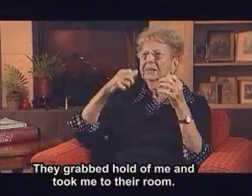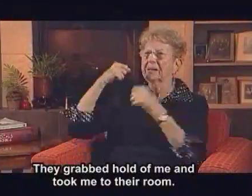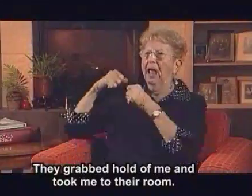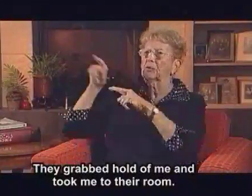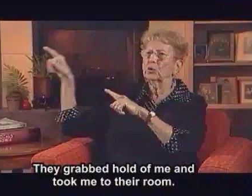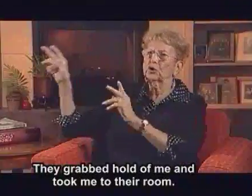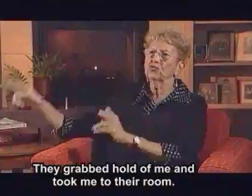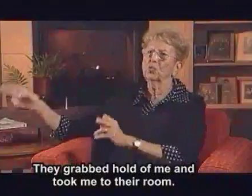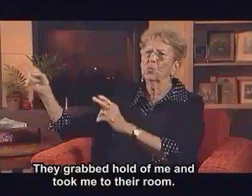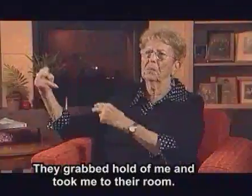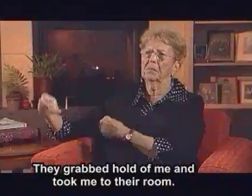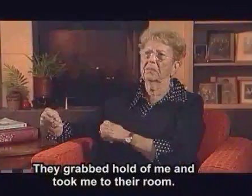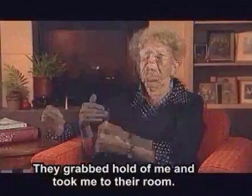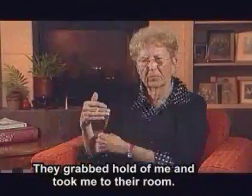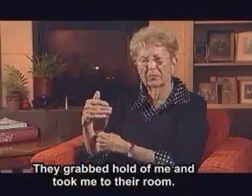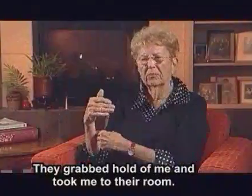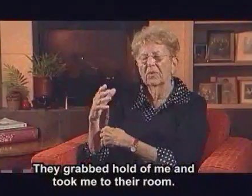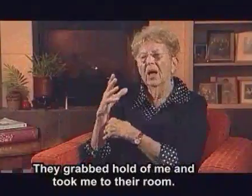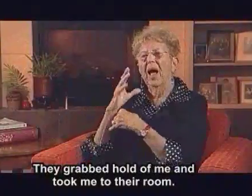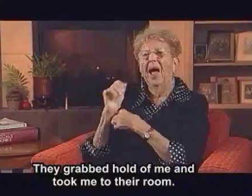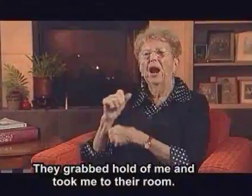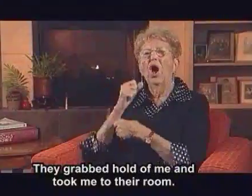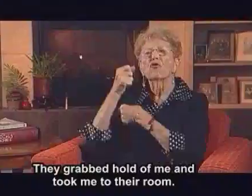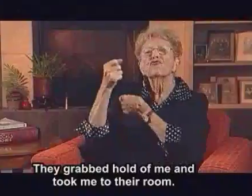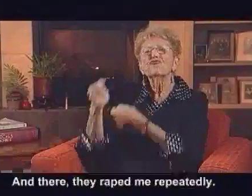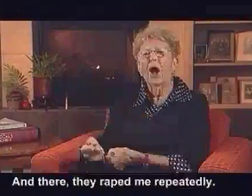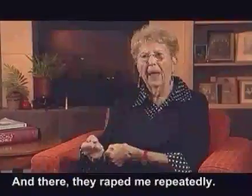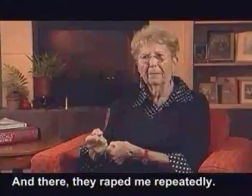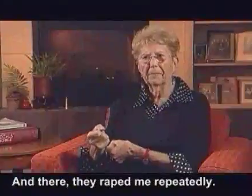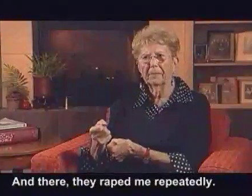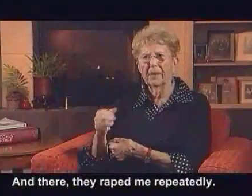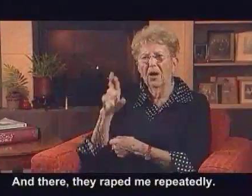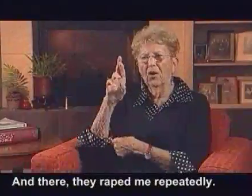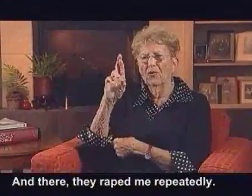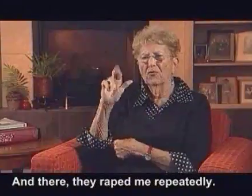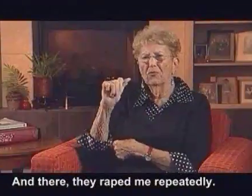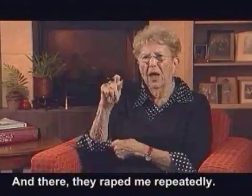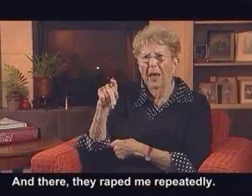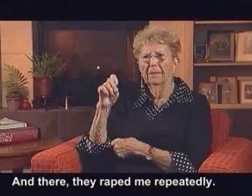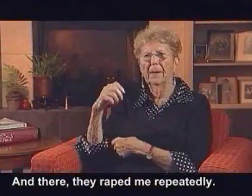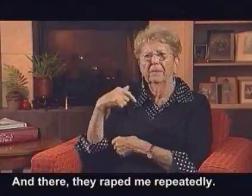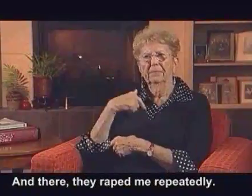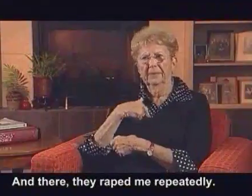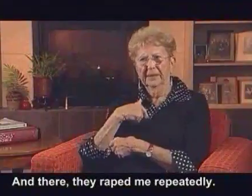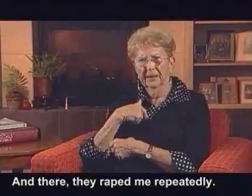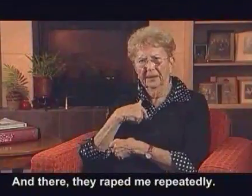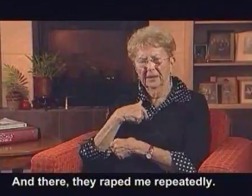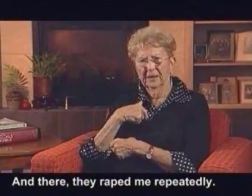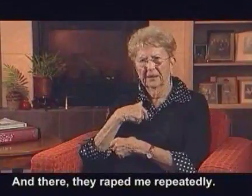They grabbed hold of me and took me to their room. And there they raped me repeatedly.